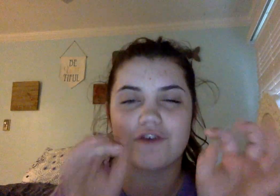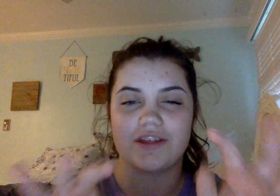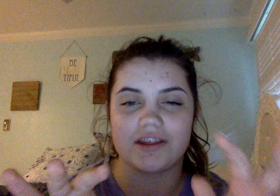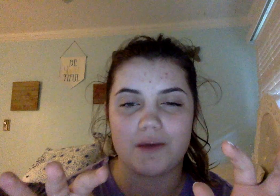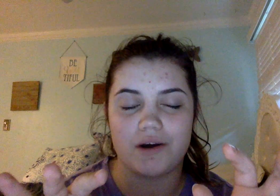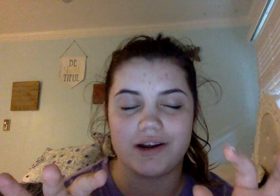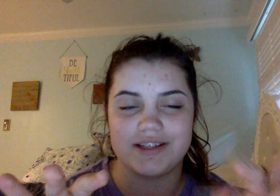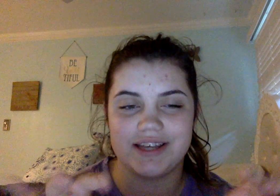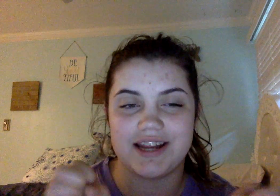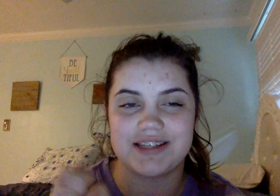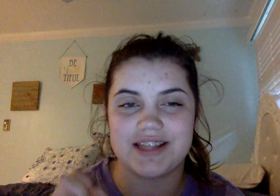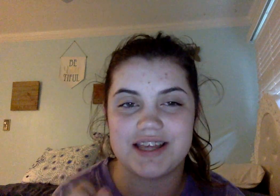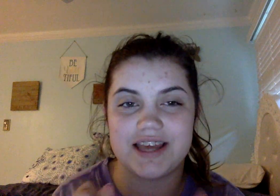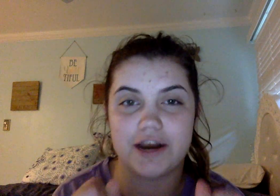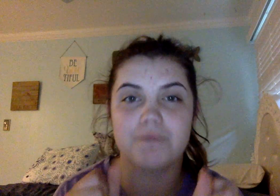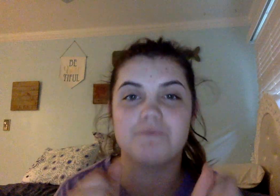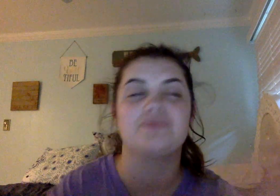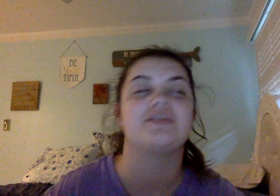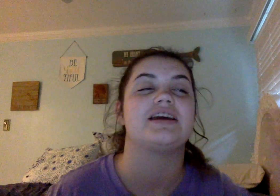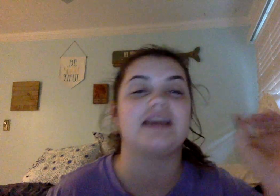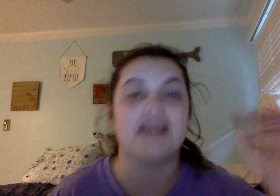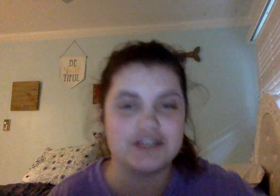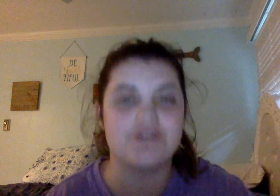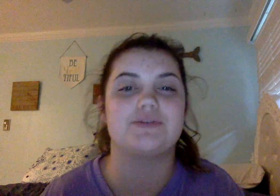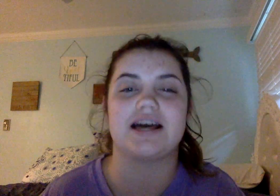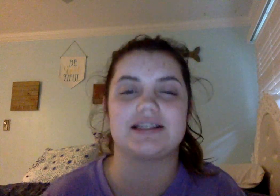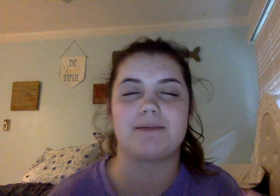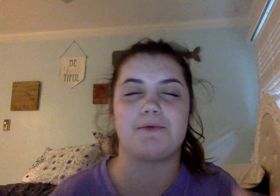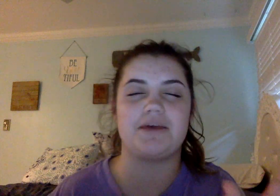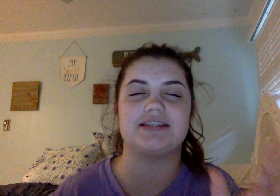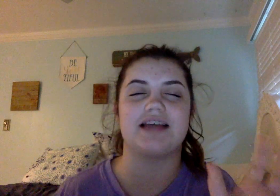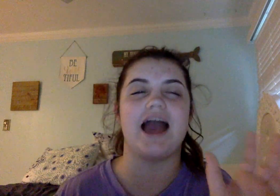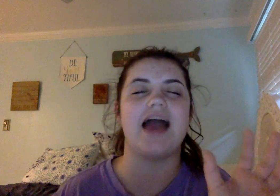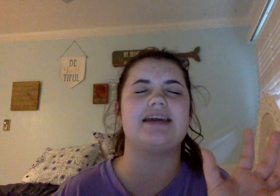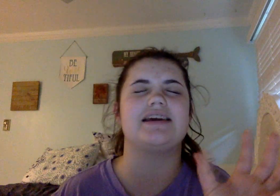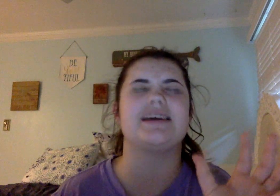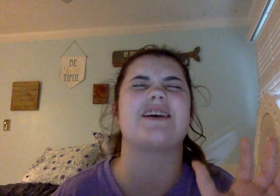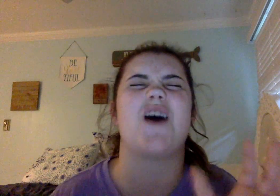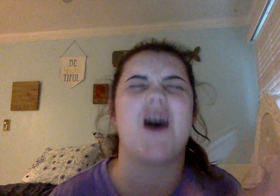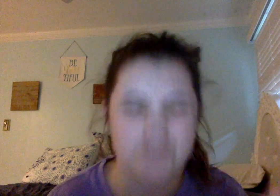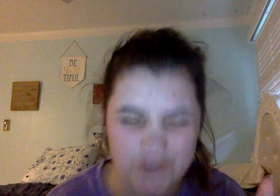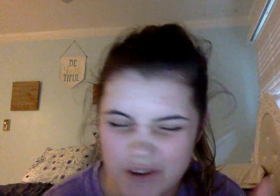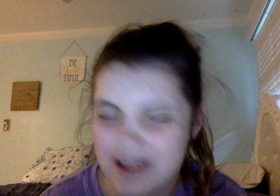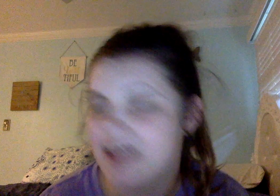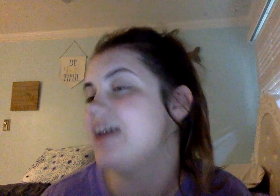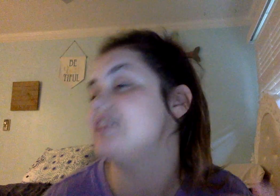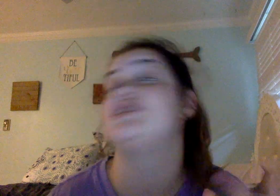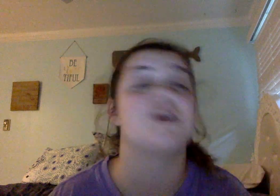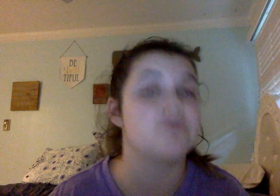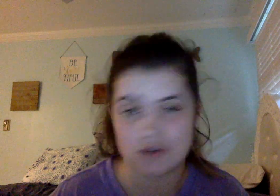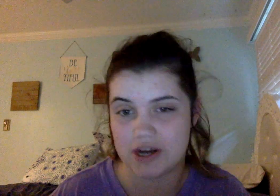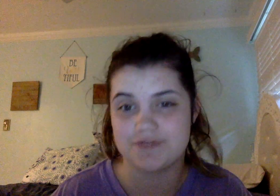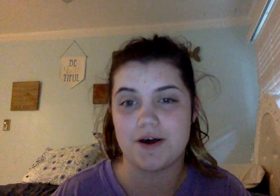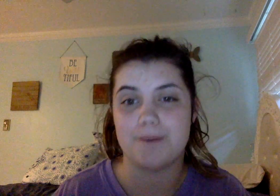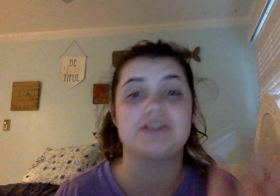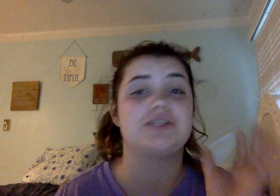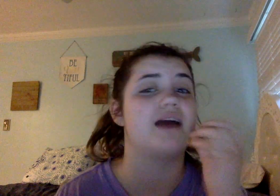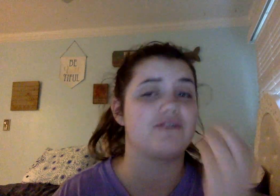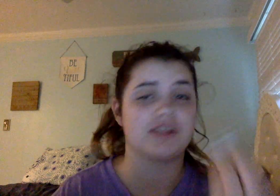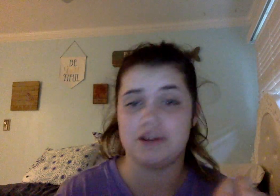everything they wanted to get into the year into those last couple weeks, and it is awful. It's so stressful, but do everything you